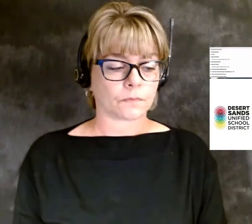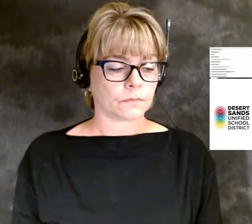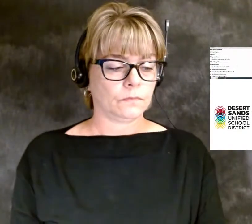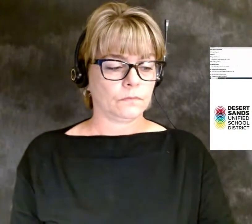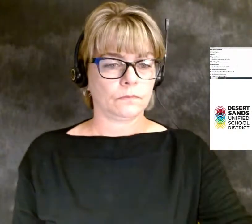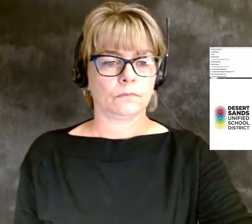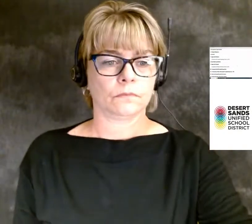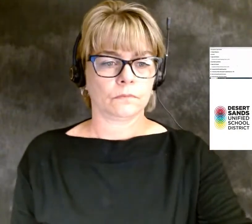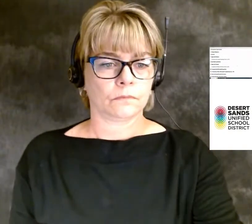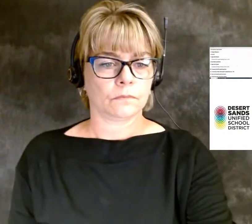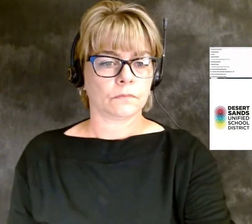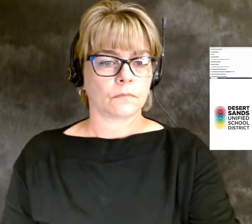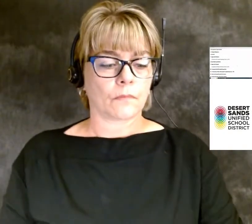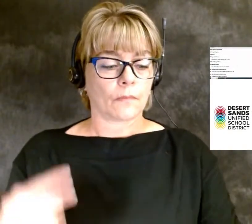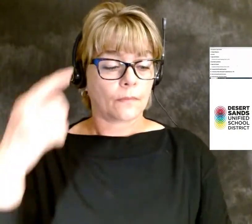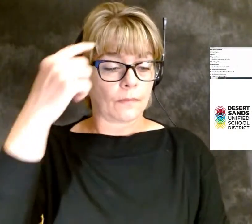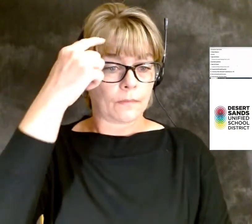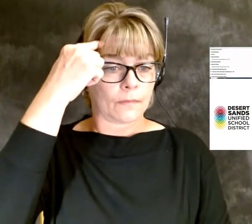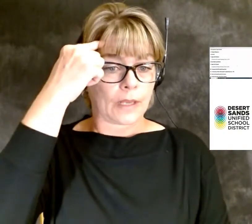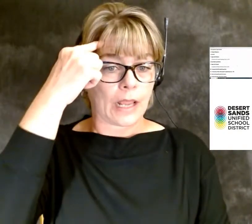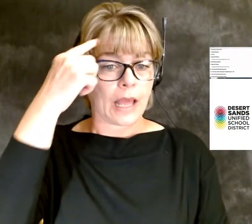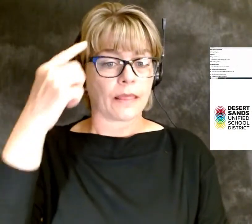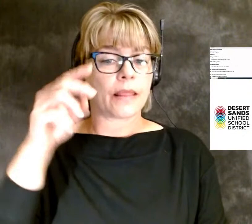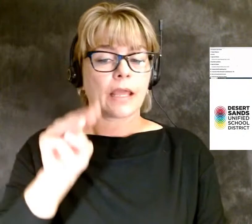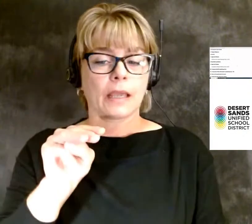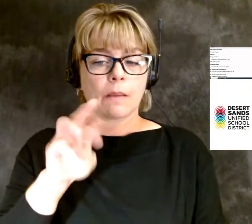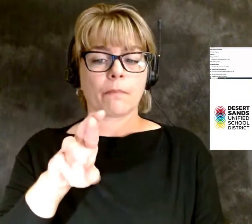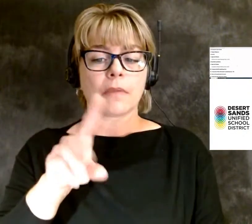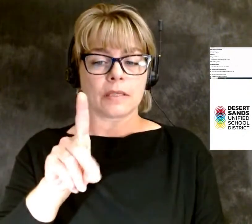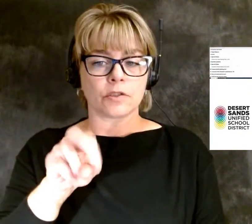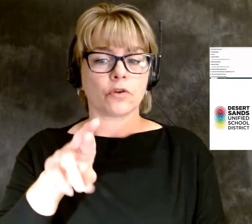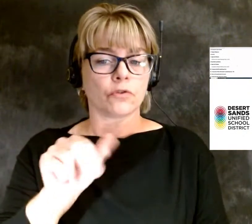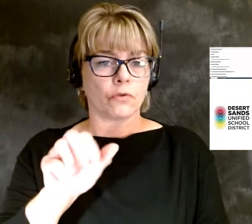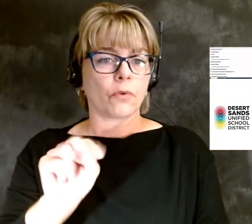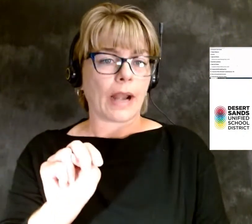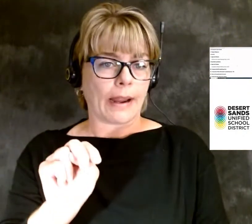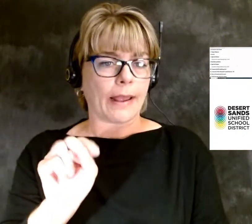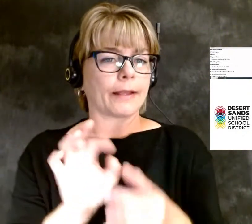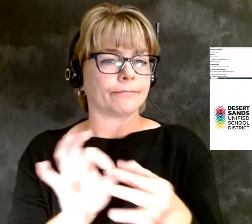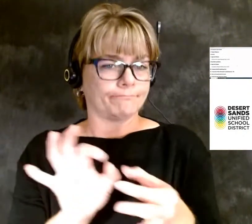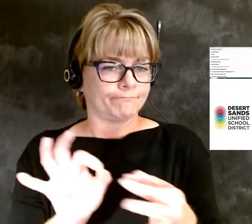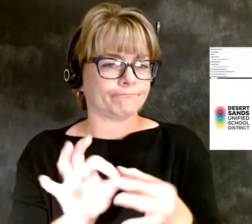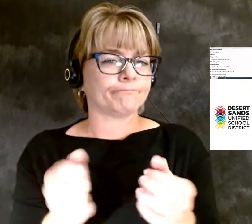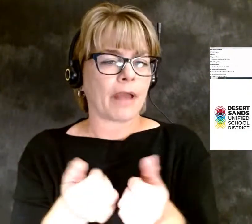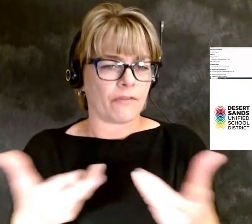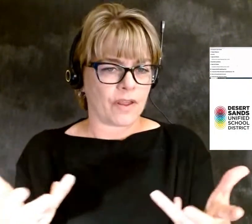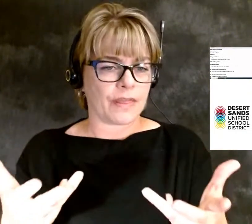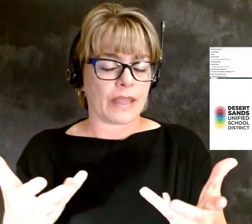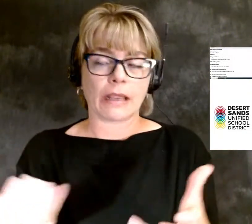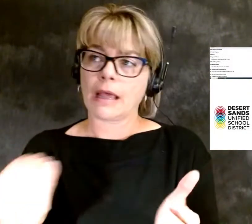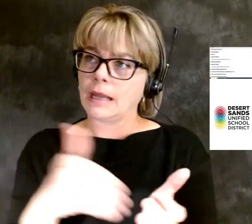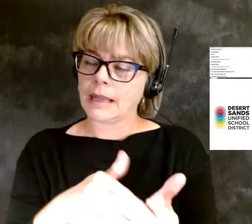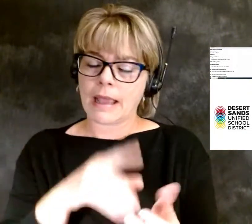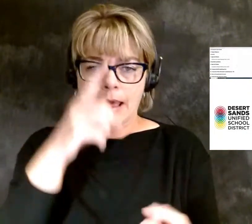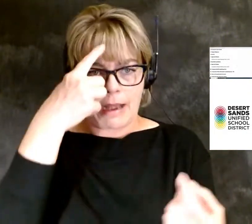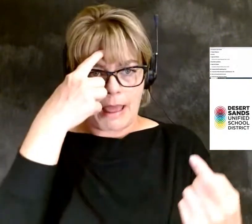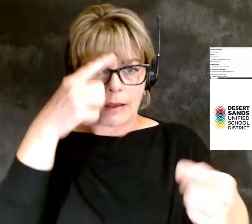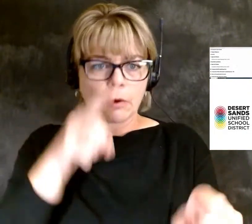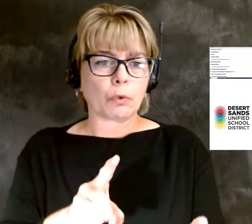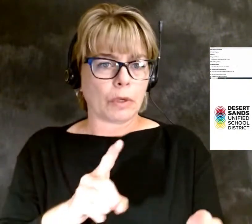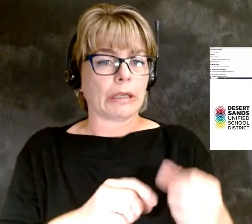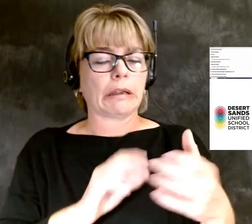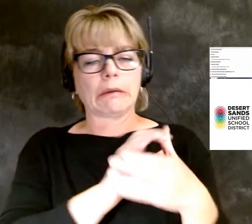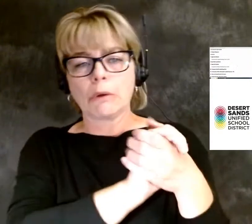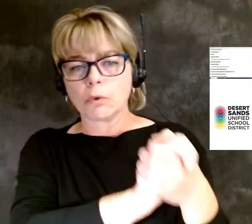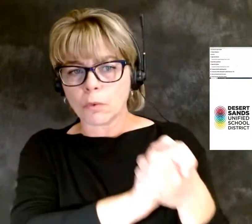I think Mr. Duran said most of it. I agree. Congratulations to all of our staff and our students. Most